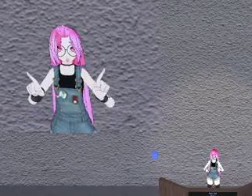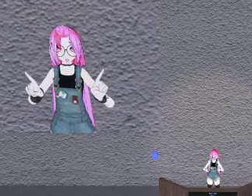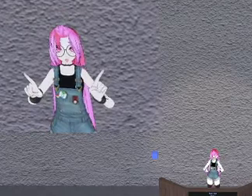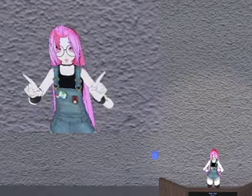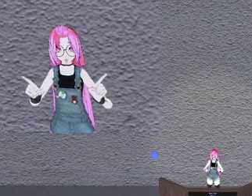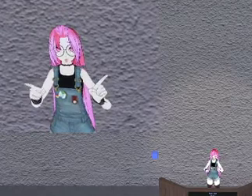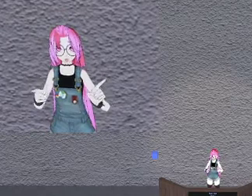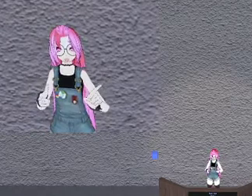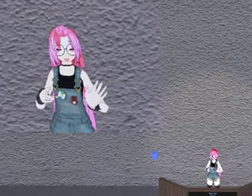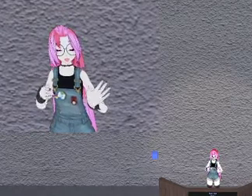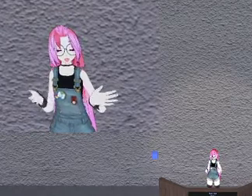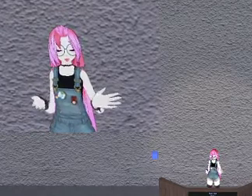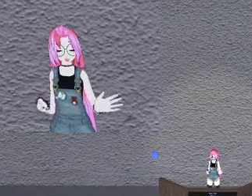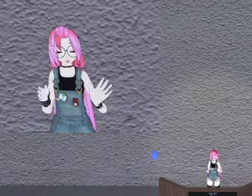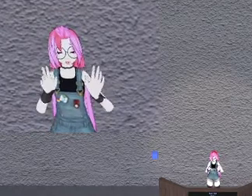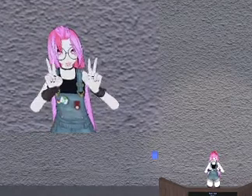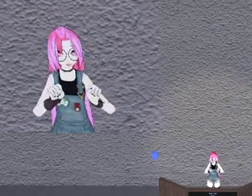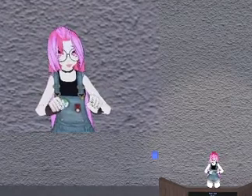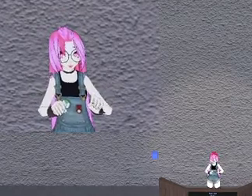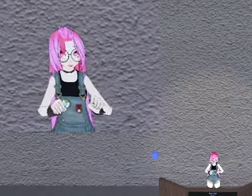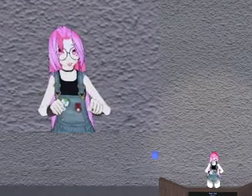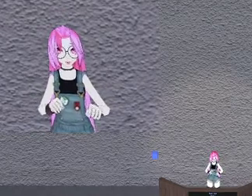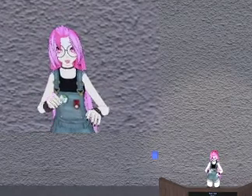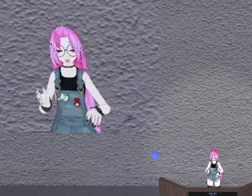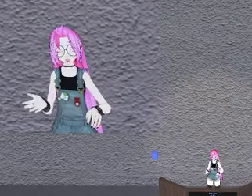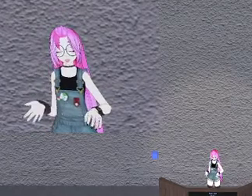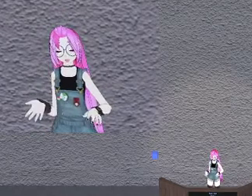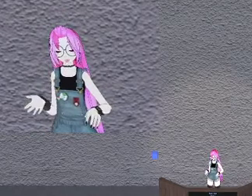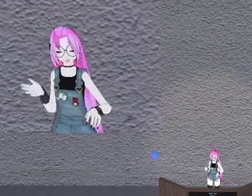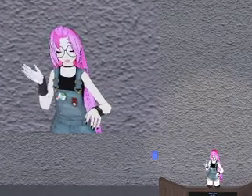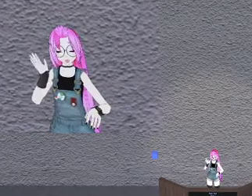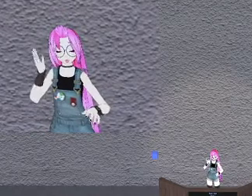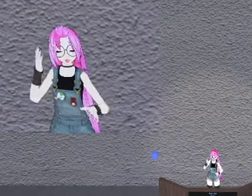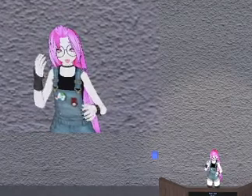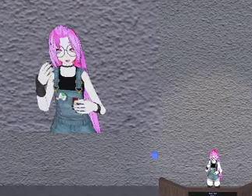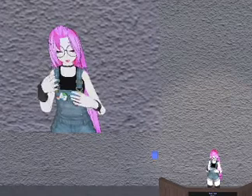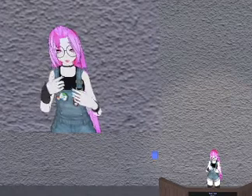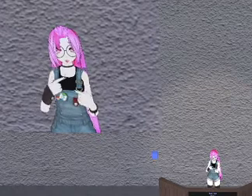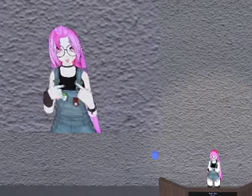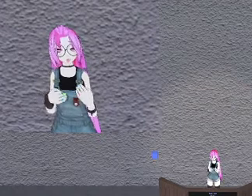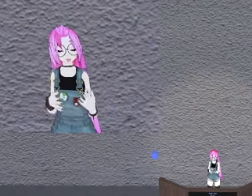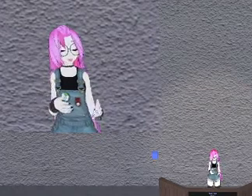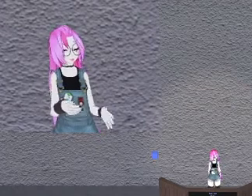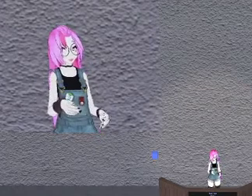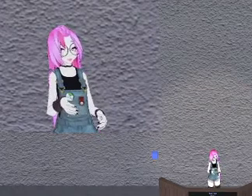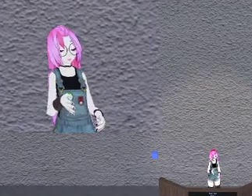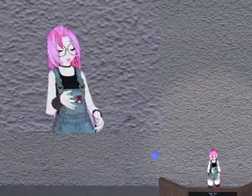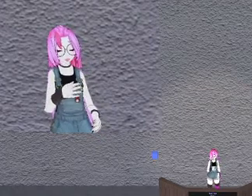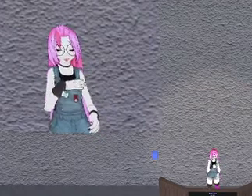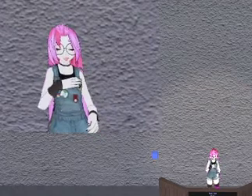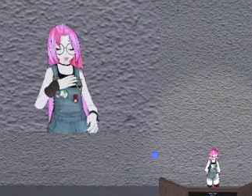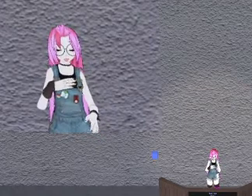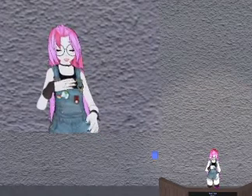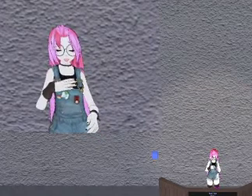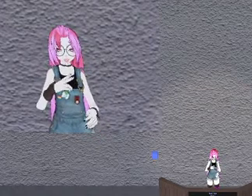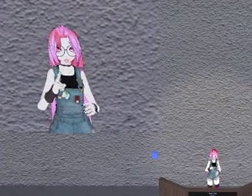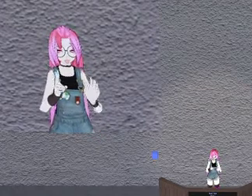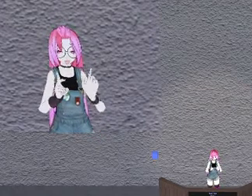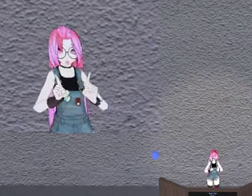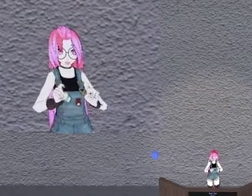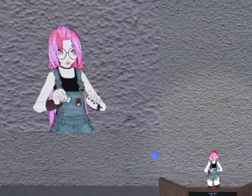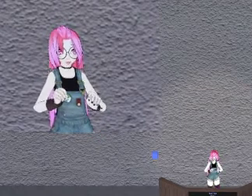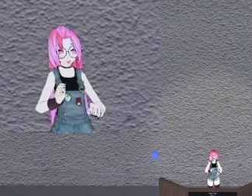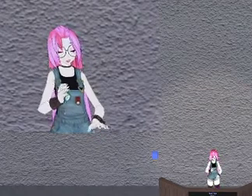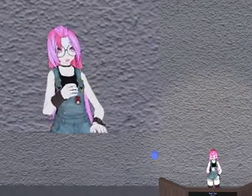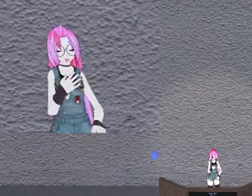the grooms were there and they were like, okay, we're going to test you. Because one of the grooms, he knew sign. So he wasn't talking and he was going